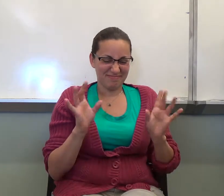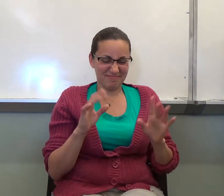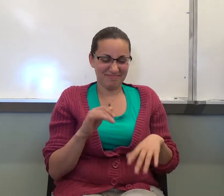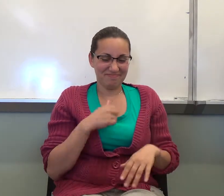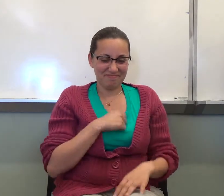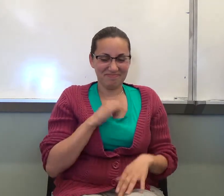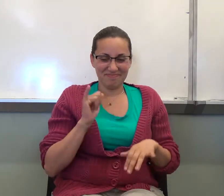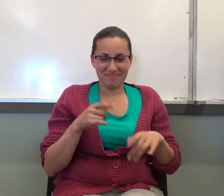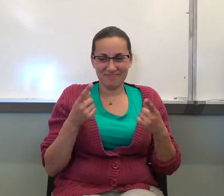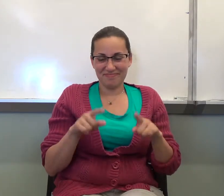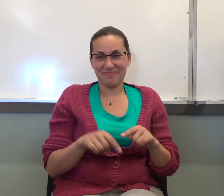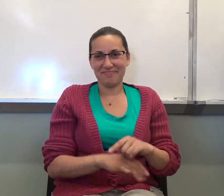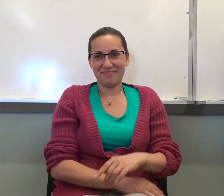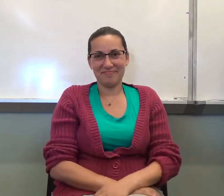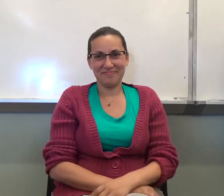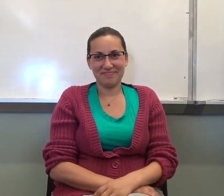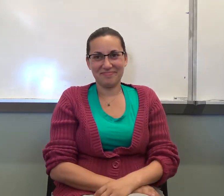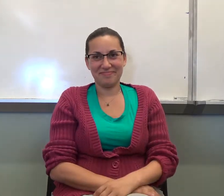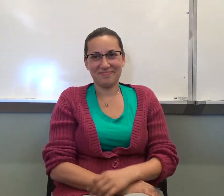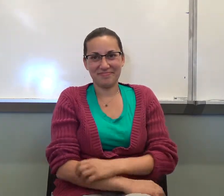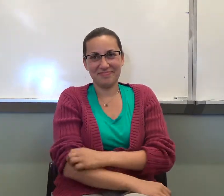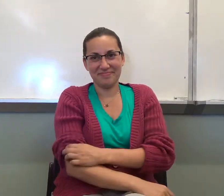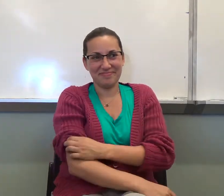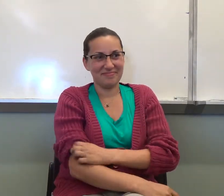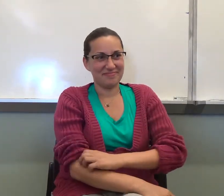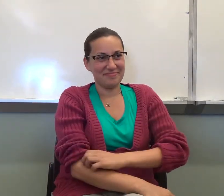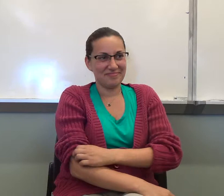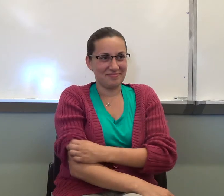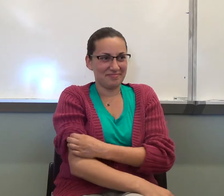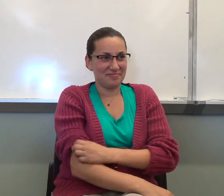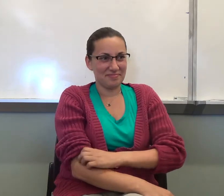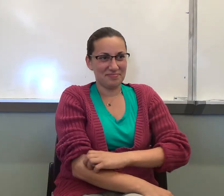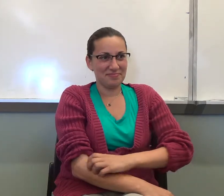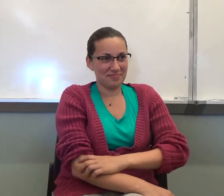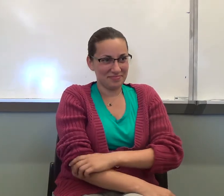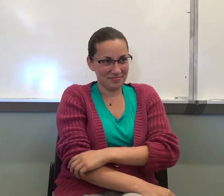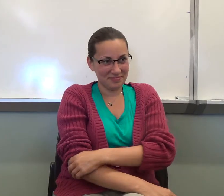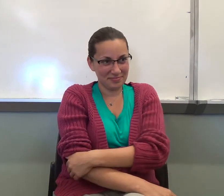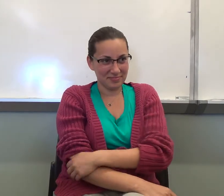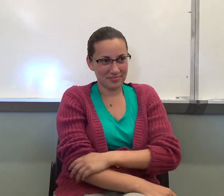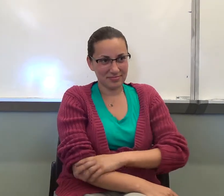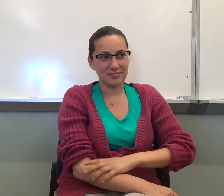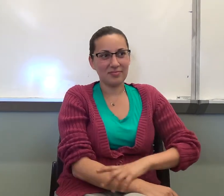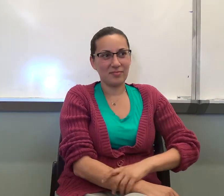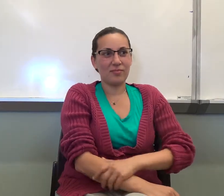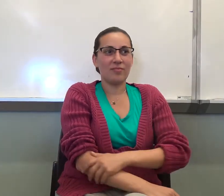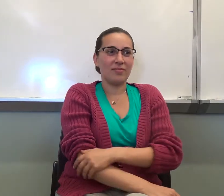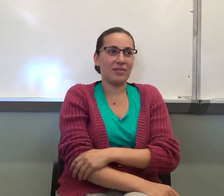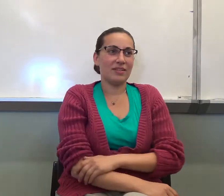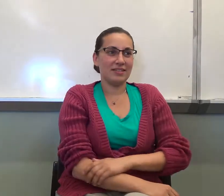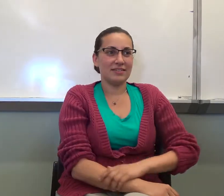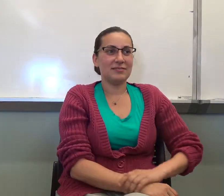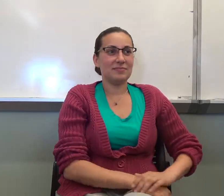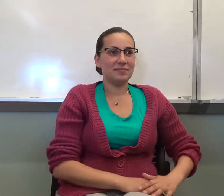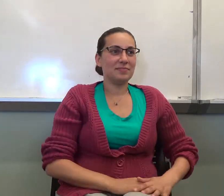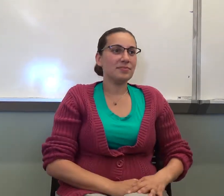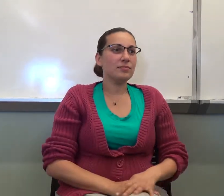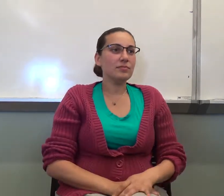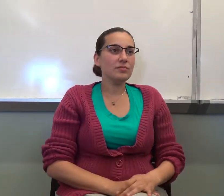there's no y over here, therefore unlike. In other words, constants are not like terms with any term that has